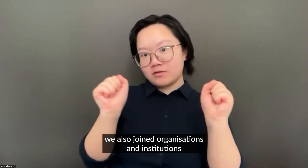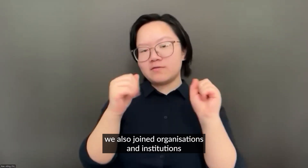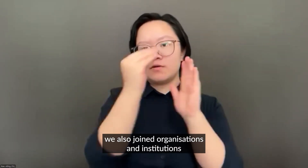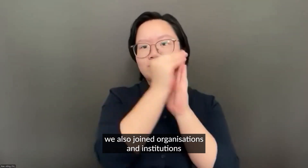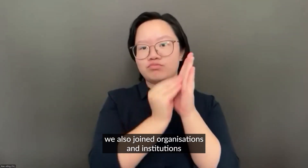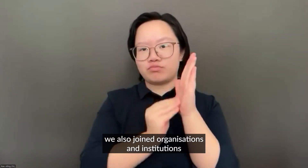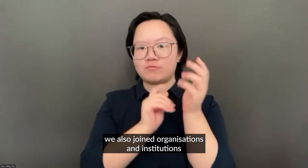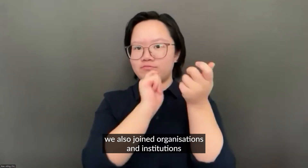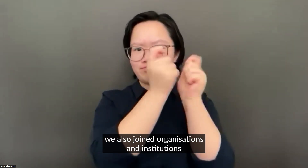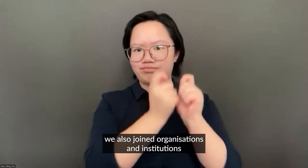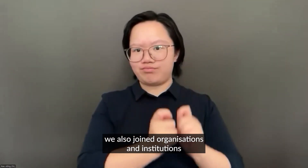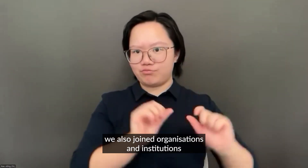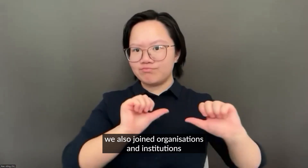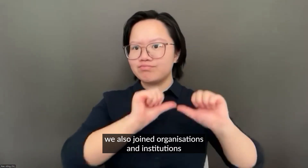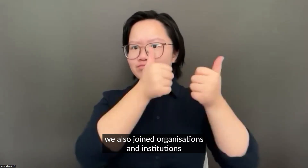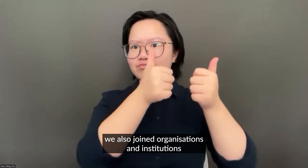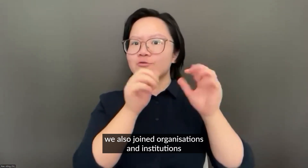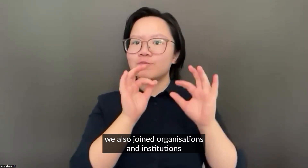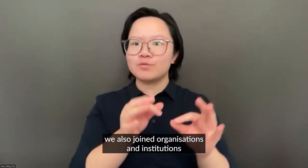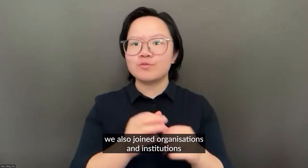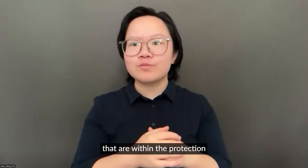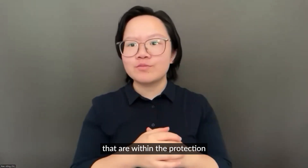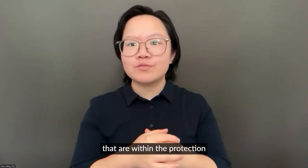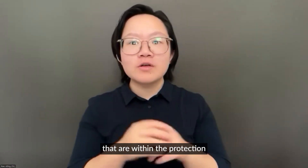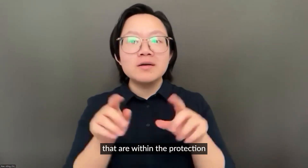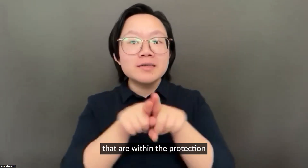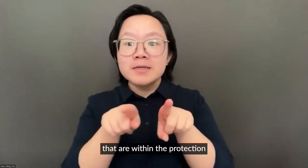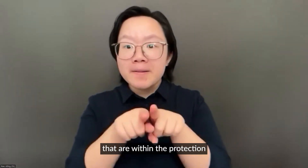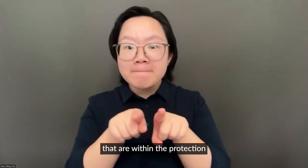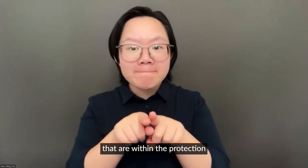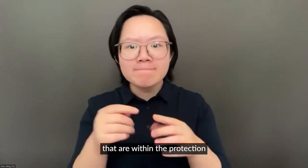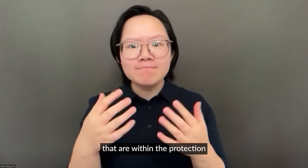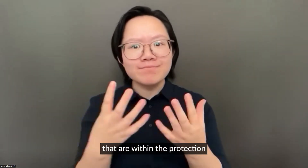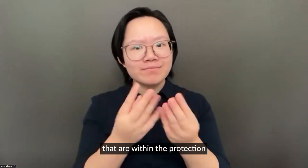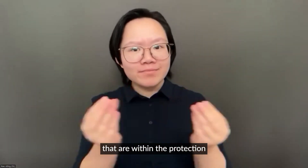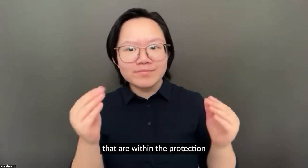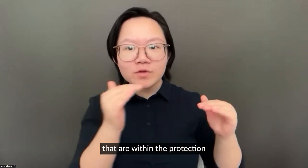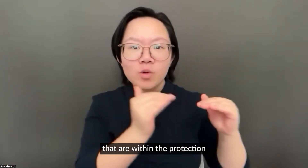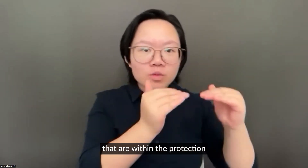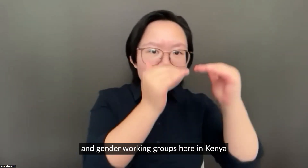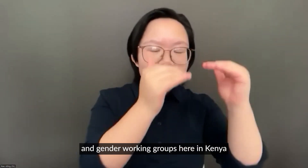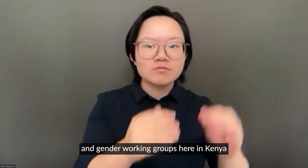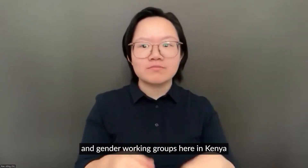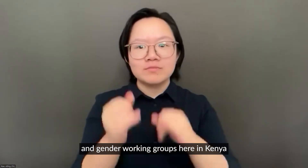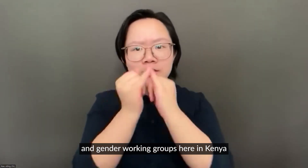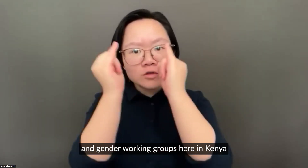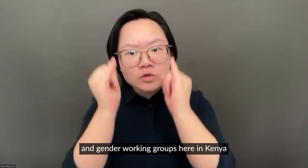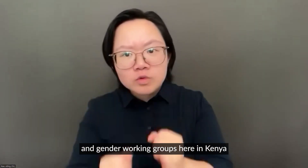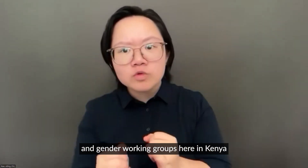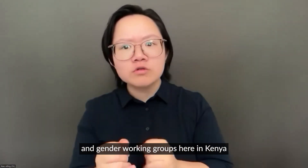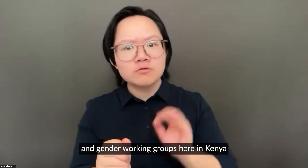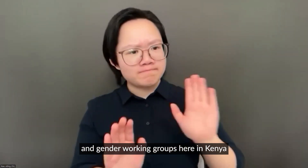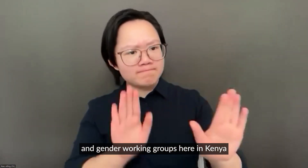joined organizations and institutions that are within the protection and gender